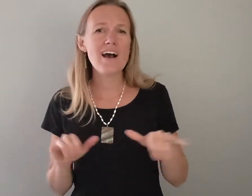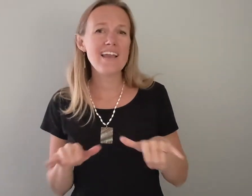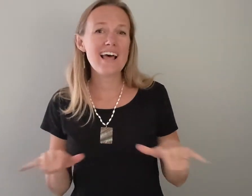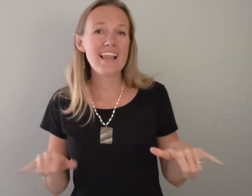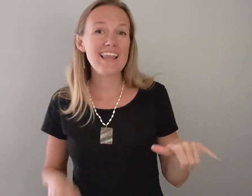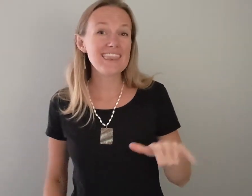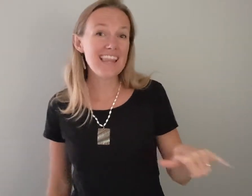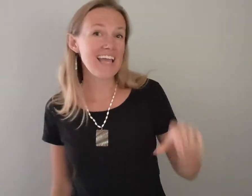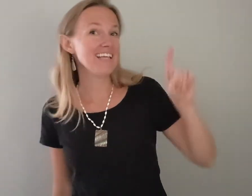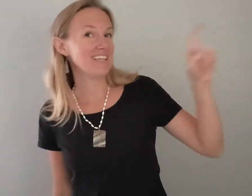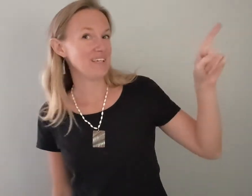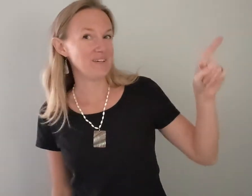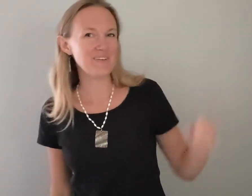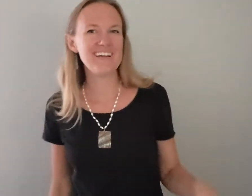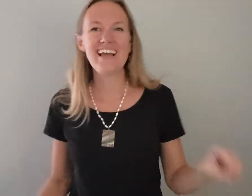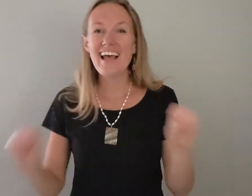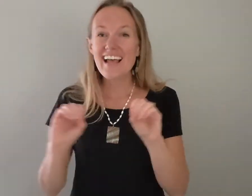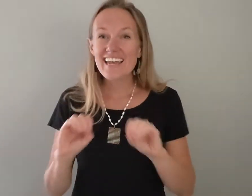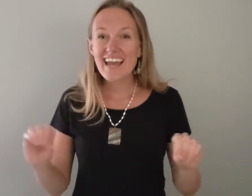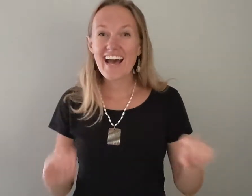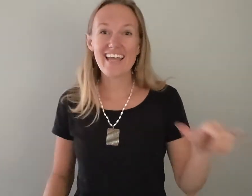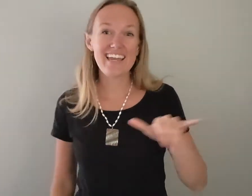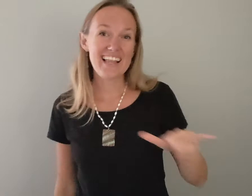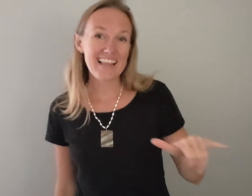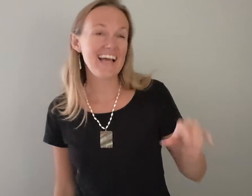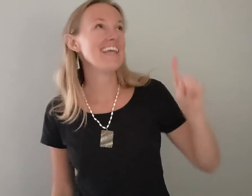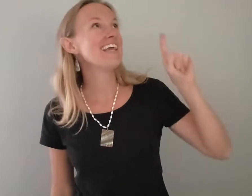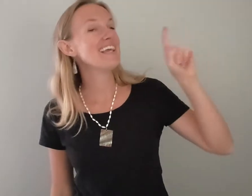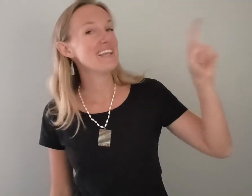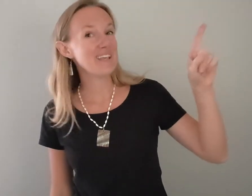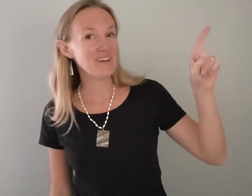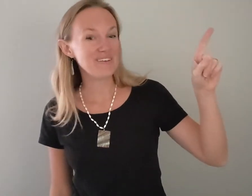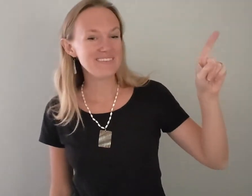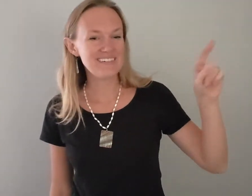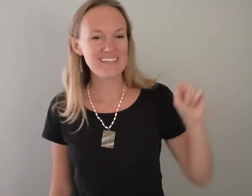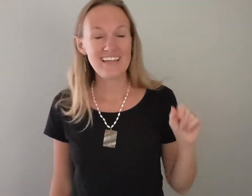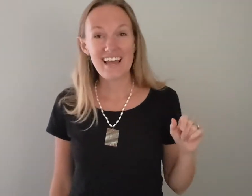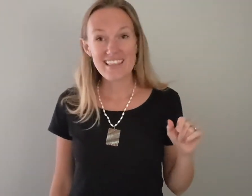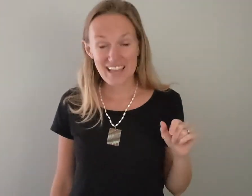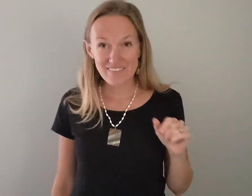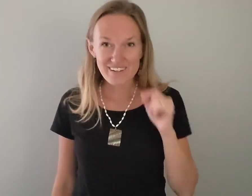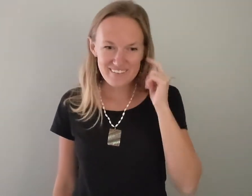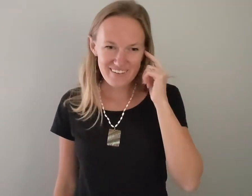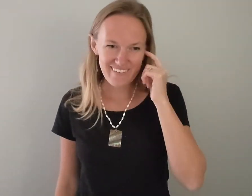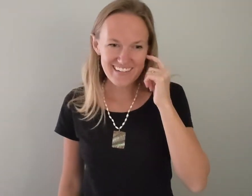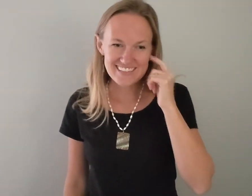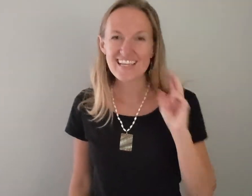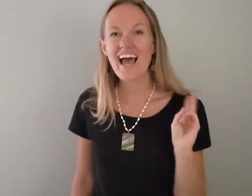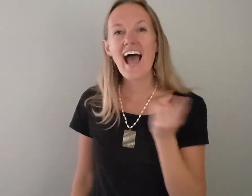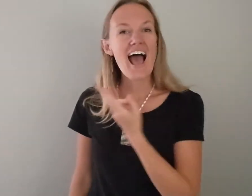one like you, none like you. And then we go to the chorus.